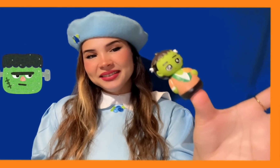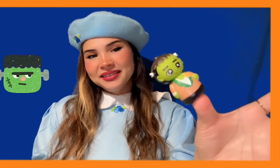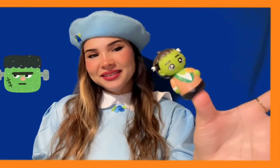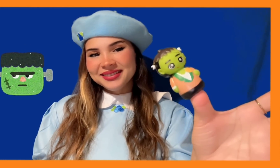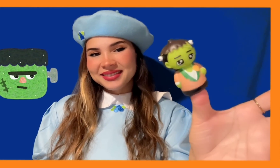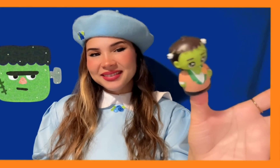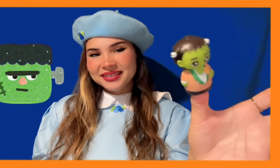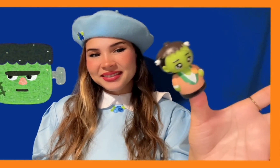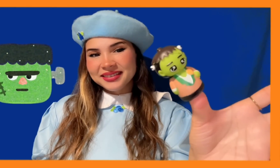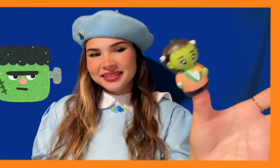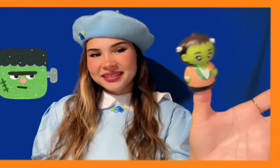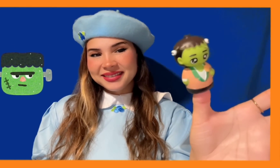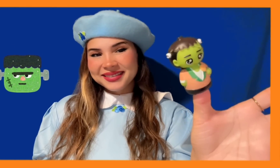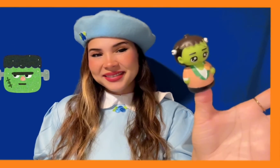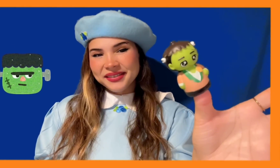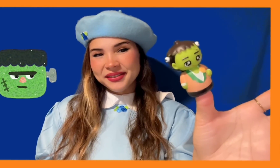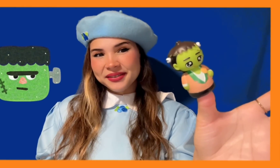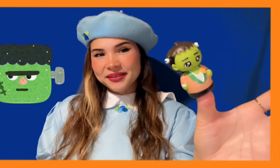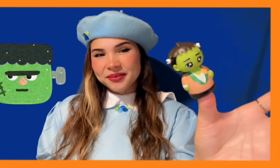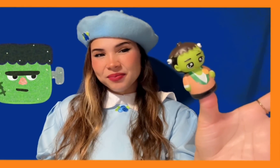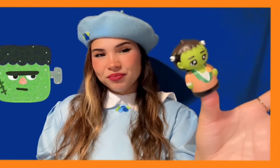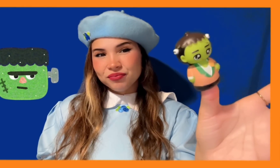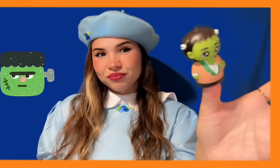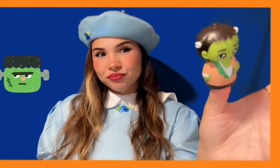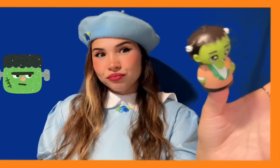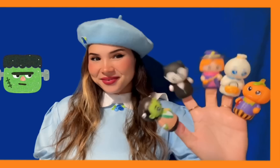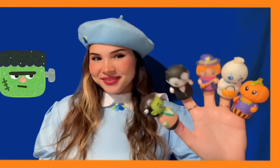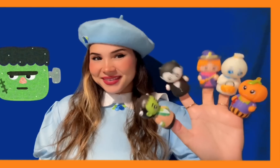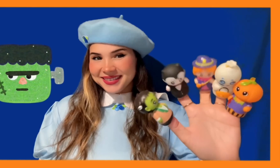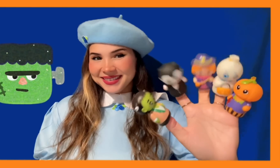how do you do? Ha.